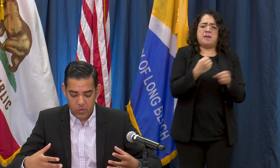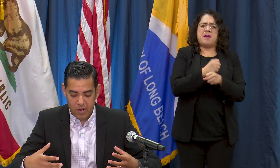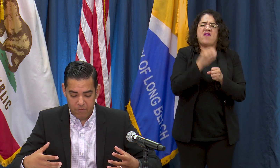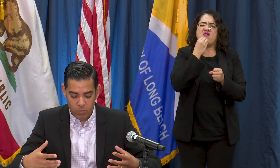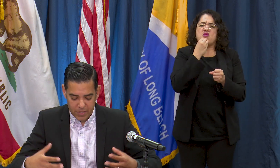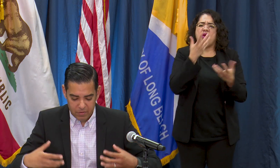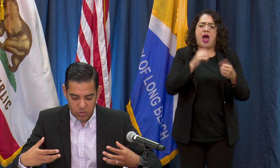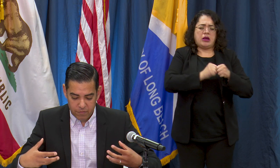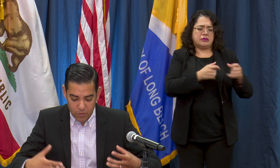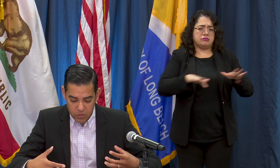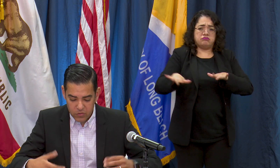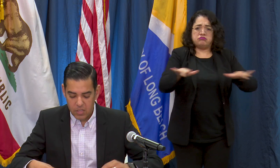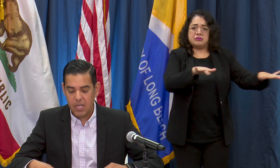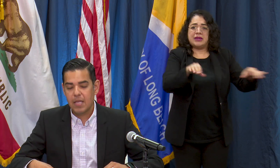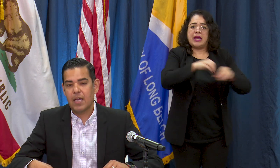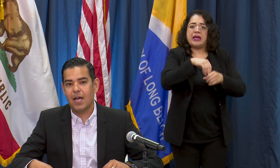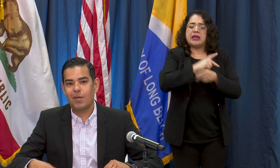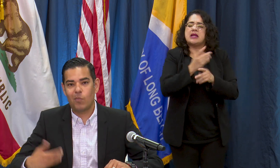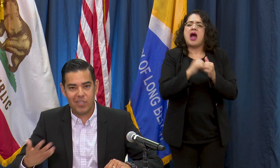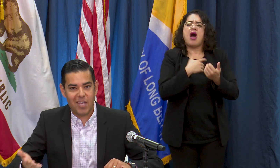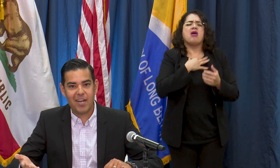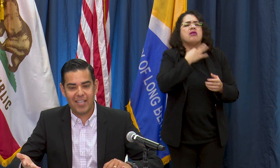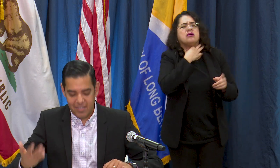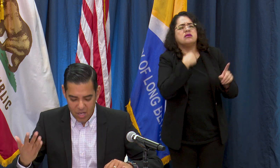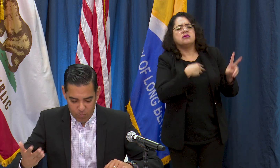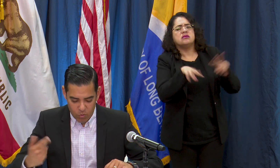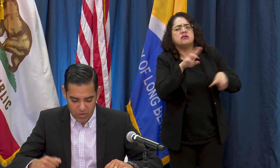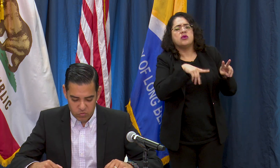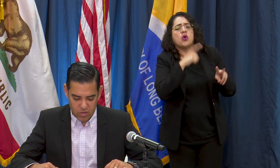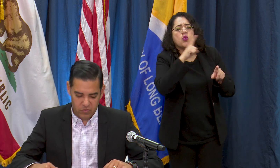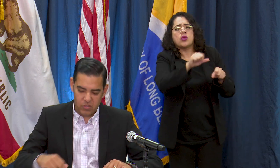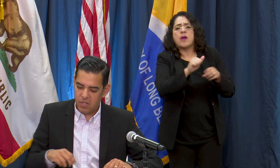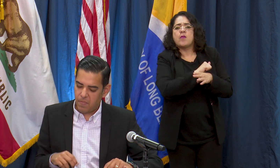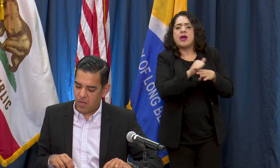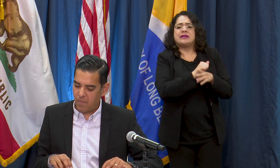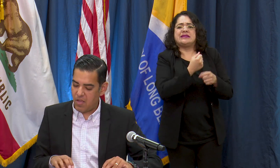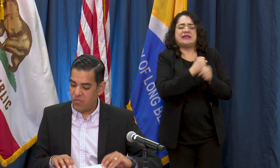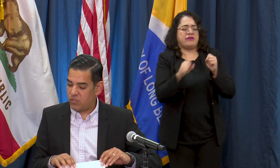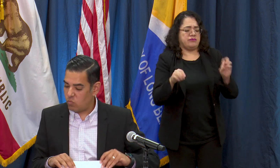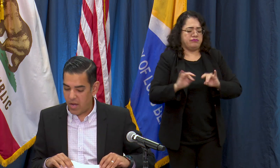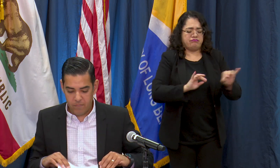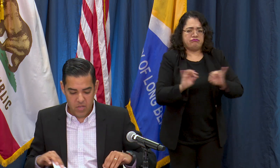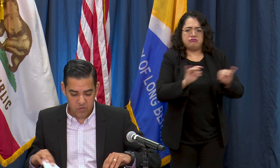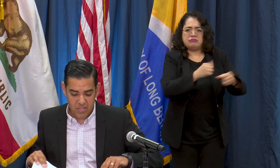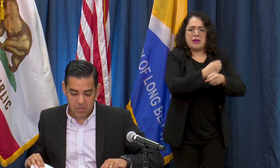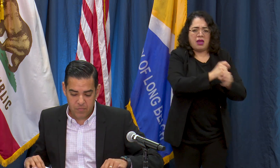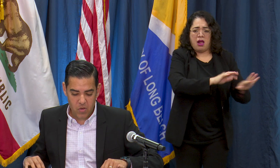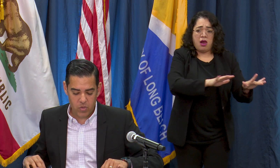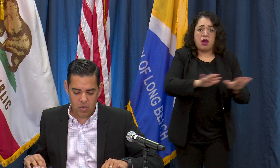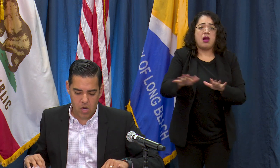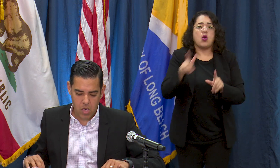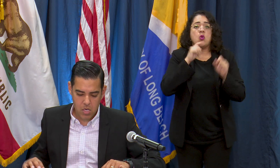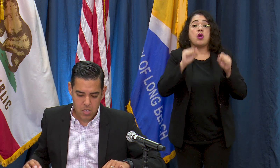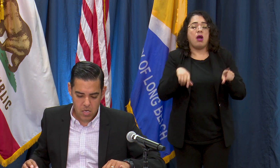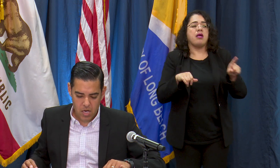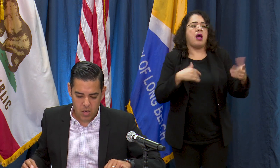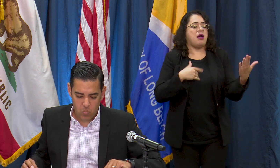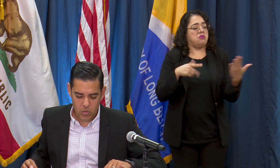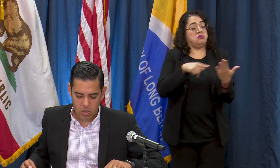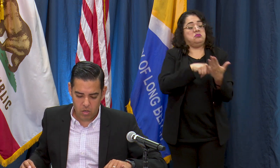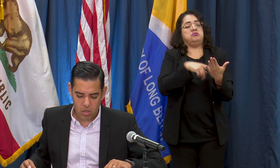restaurants will be considered first, and we're excited again to help more restaurants in this way. And so that's something that we are